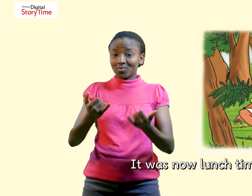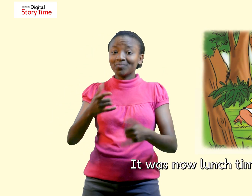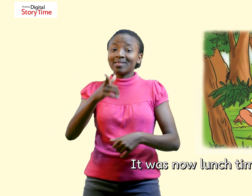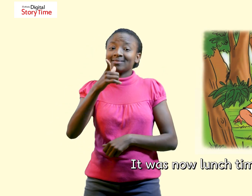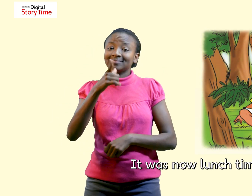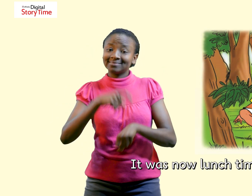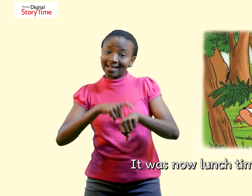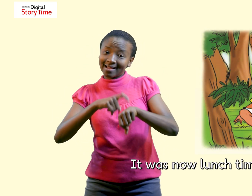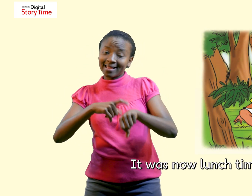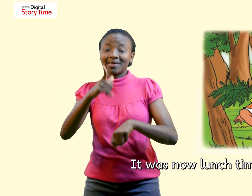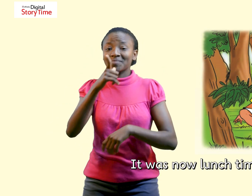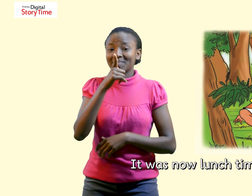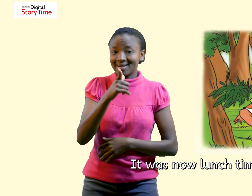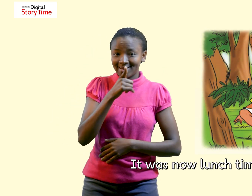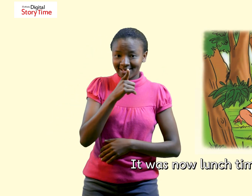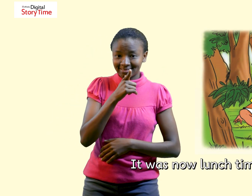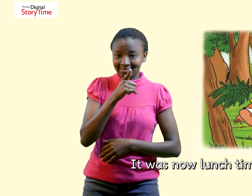It was now lunchtime.